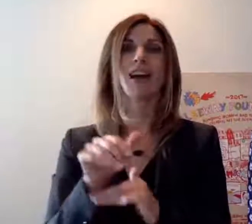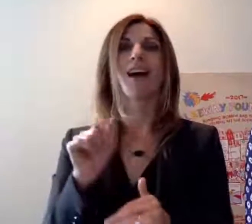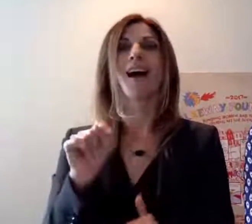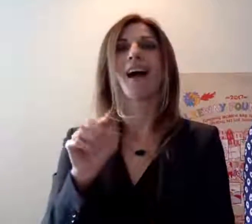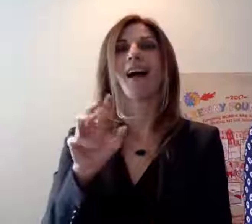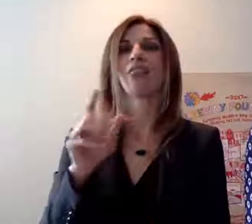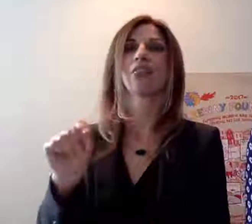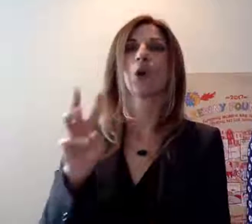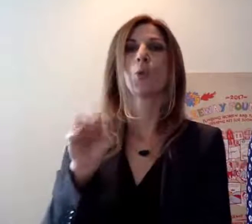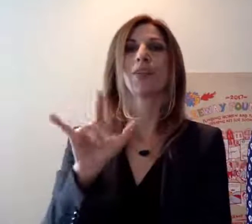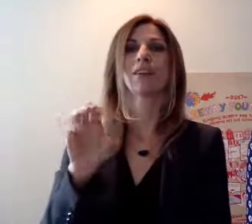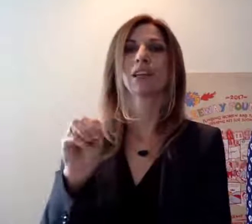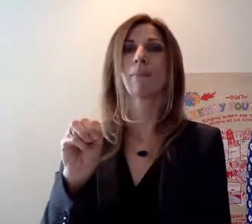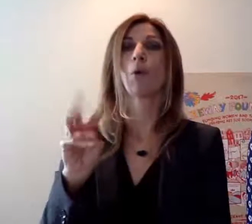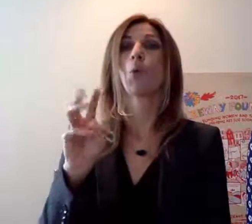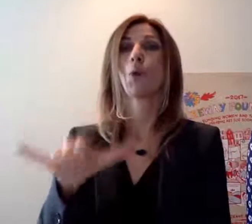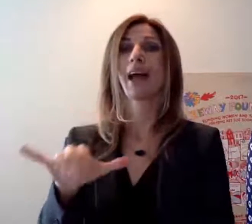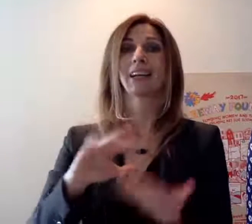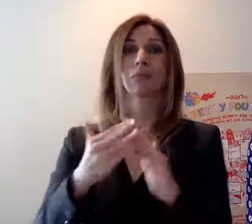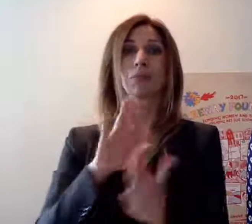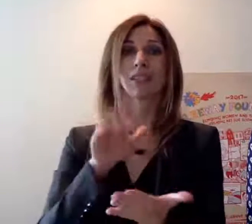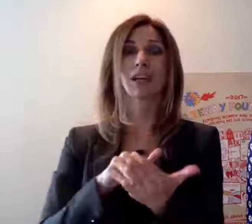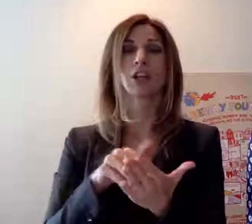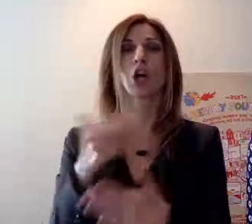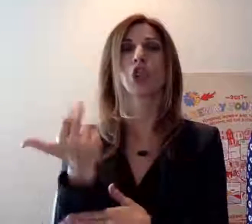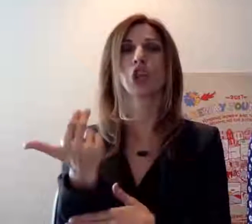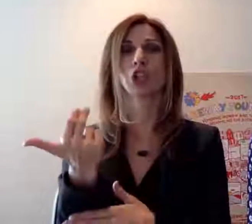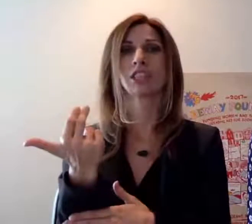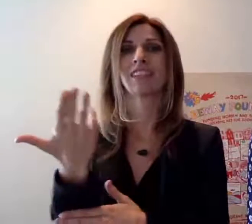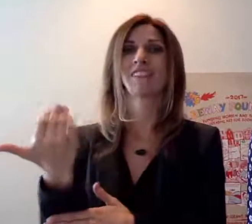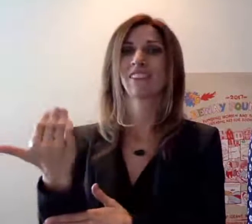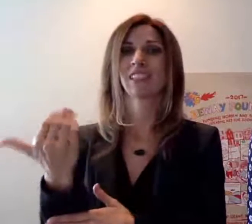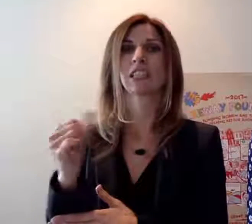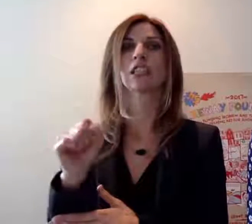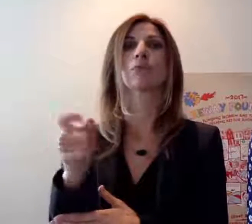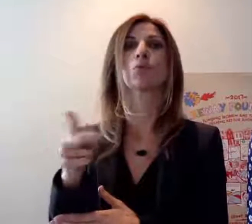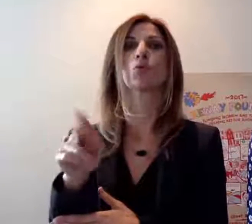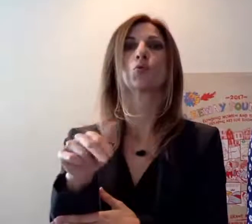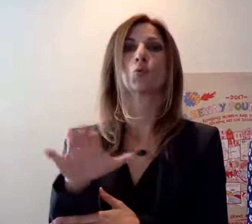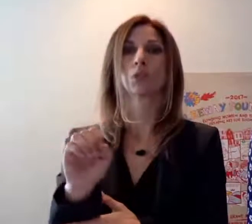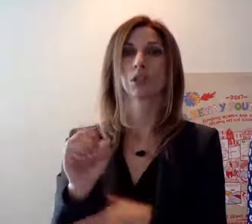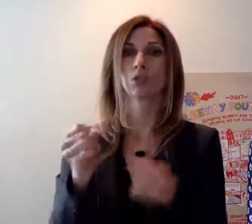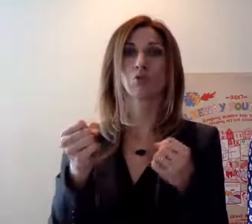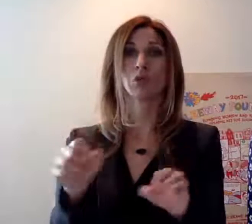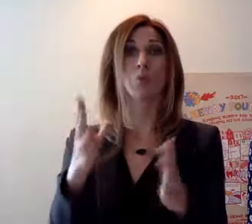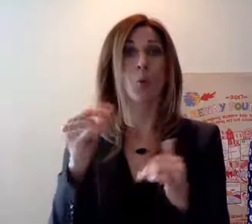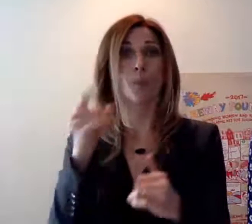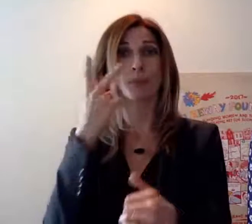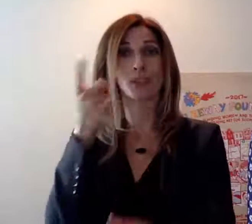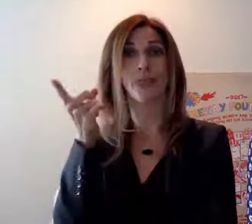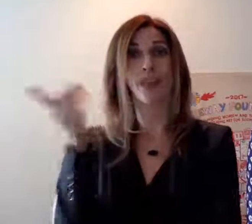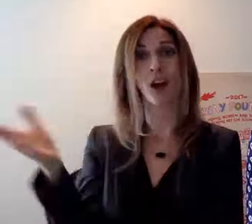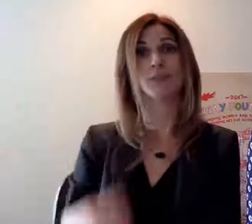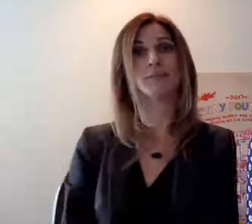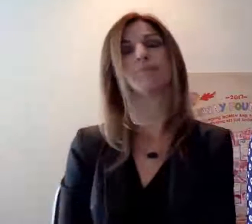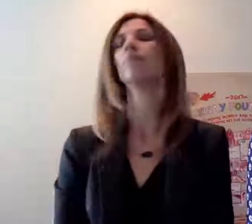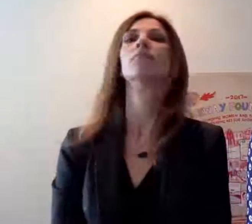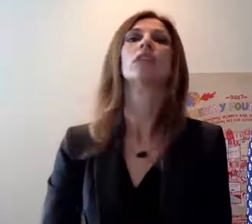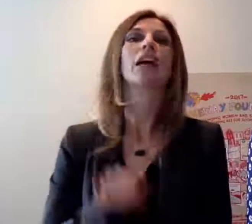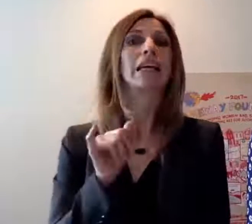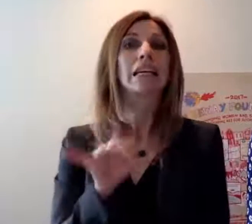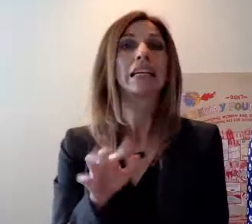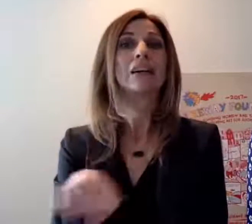William Way Community Center at 1315 Spruce Street. So I hope to see you there. And